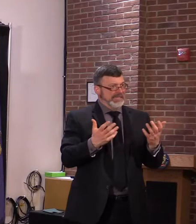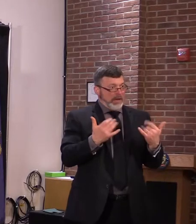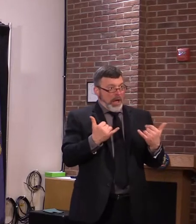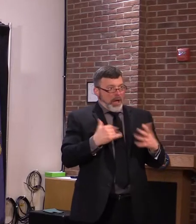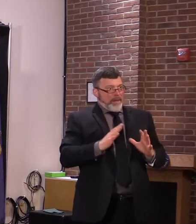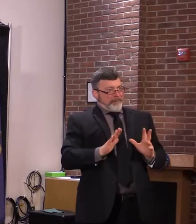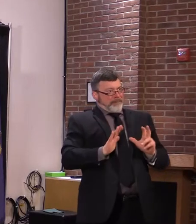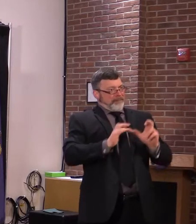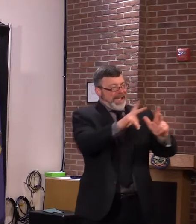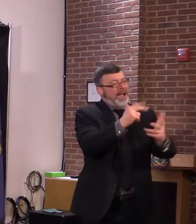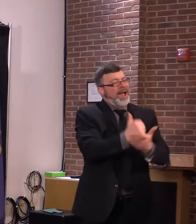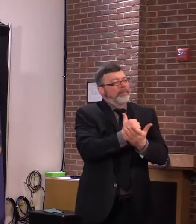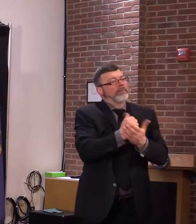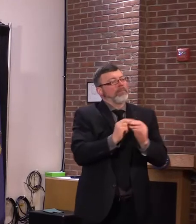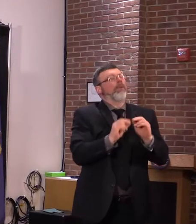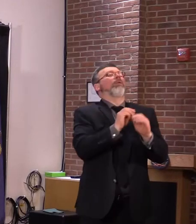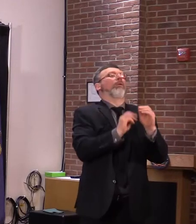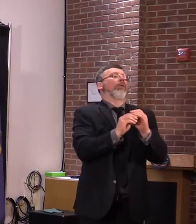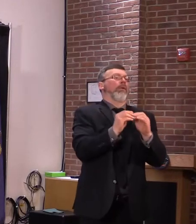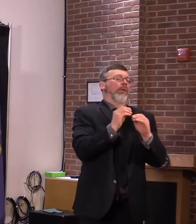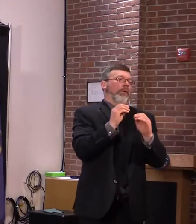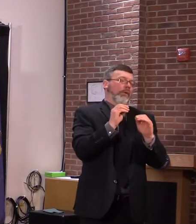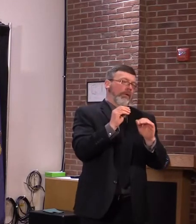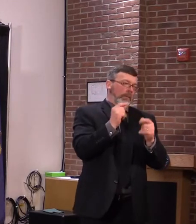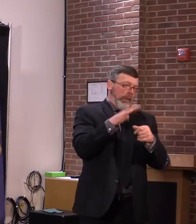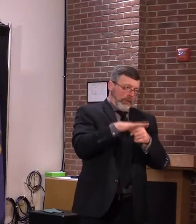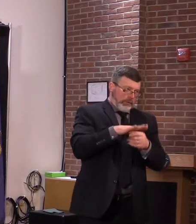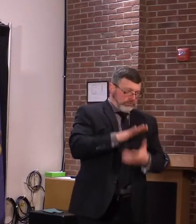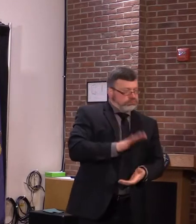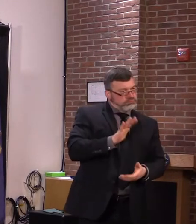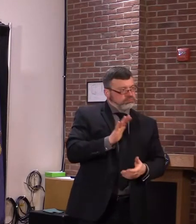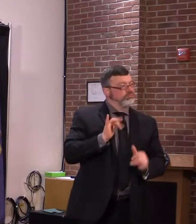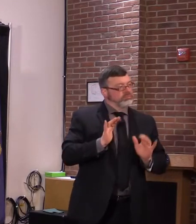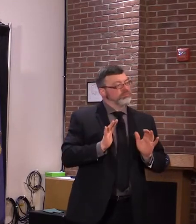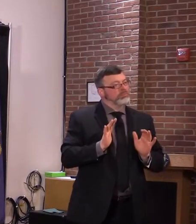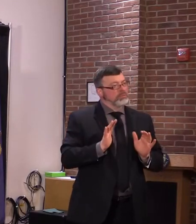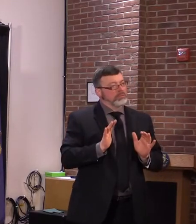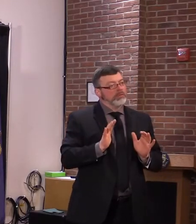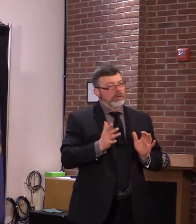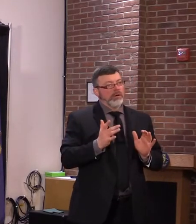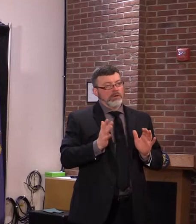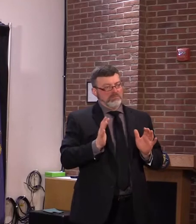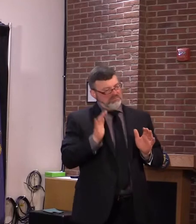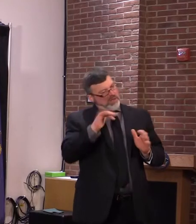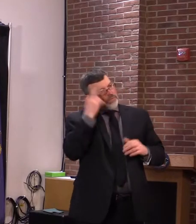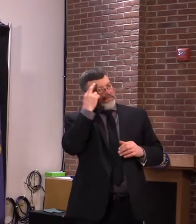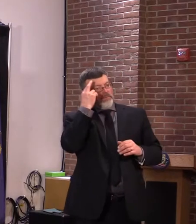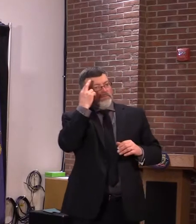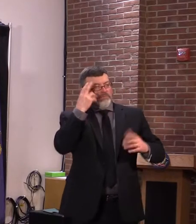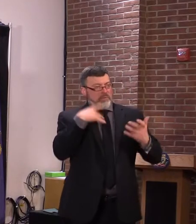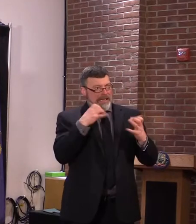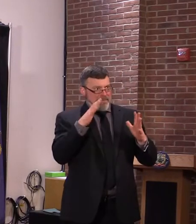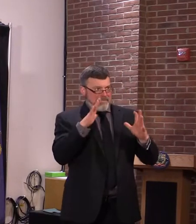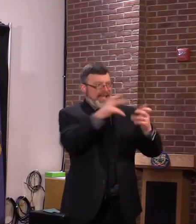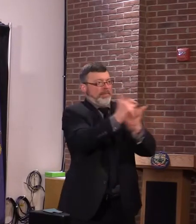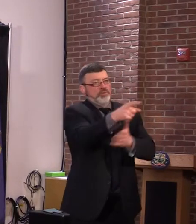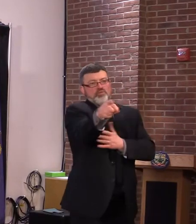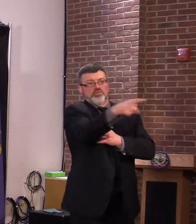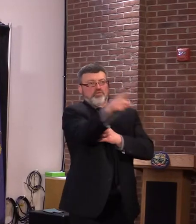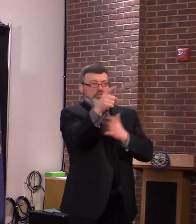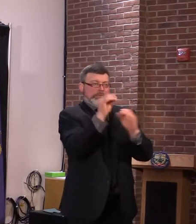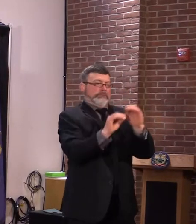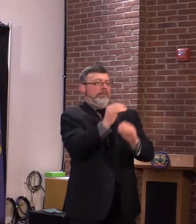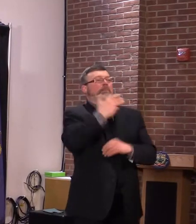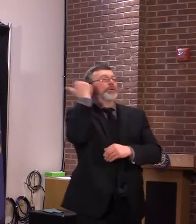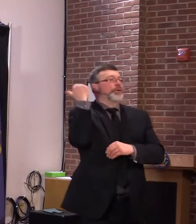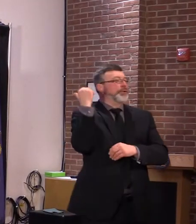more affordable by giving some back, I think we should do so. Maybe Secretary French, anything